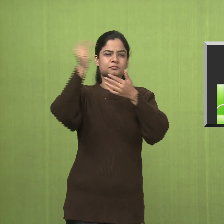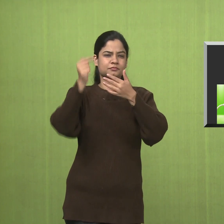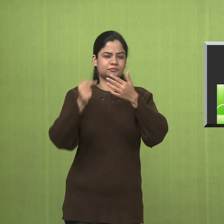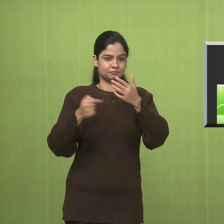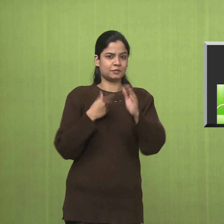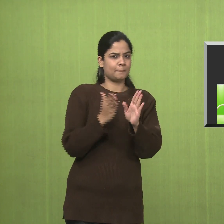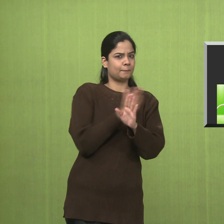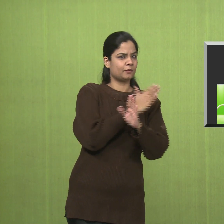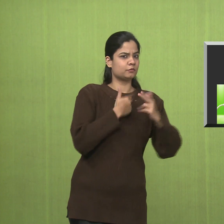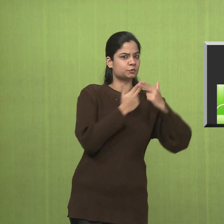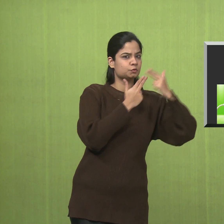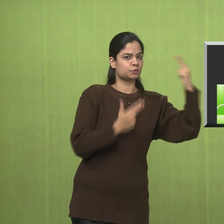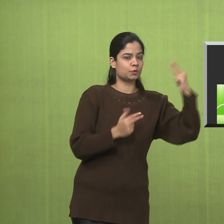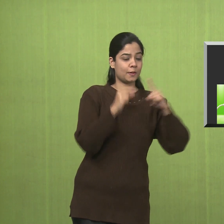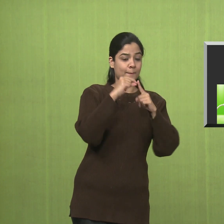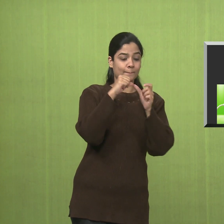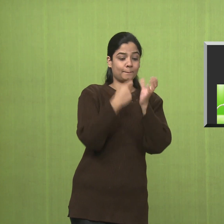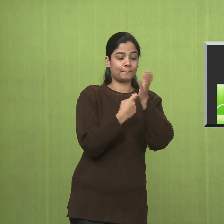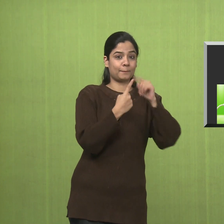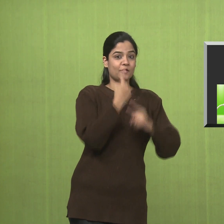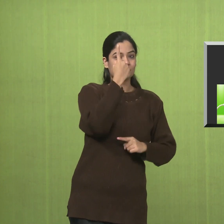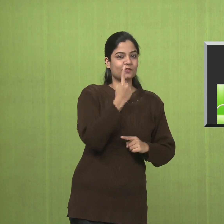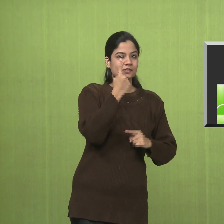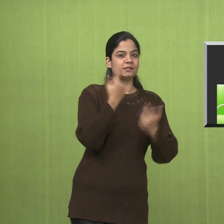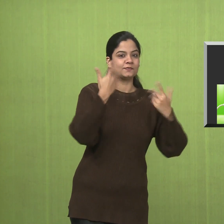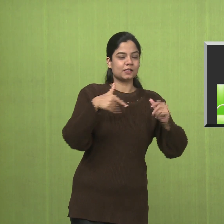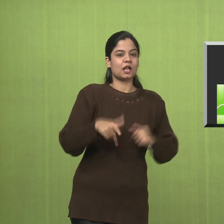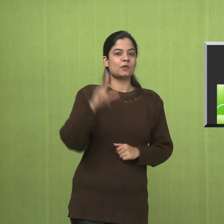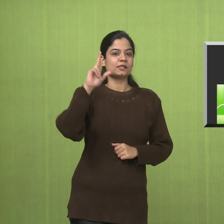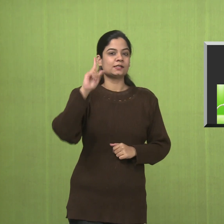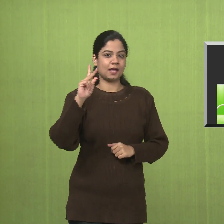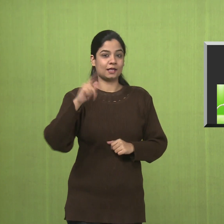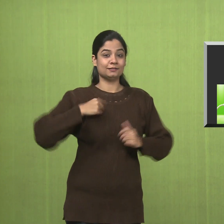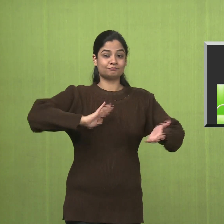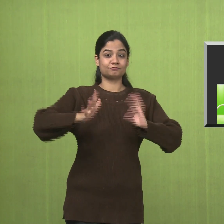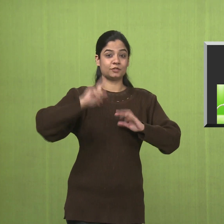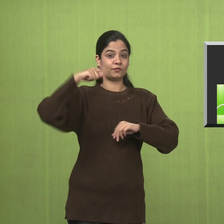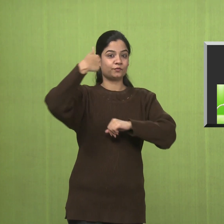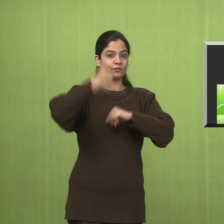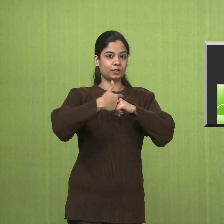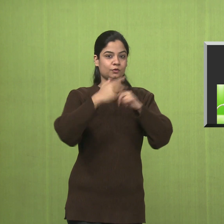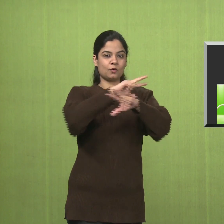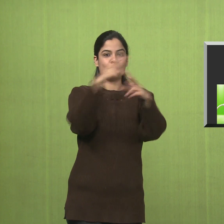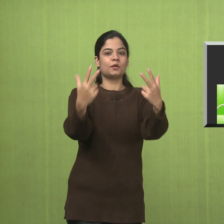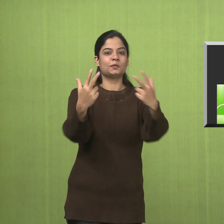We have already discussed part 1 of this chapter in the video series. Now this is the second part of the video